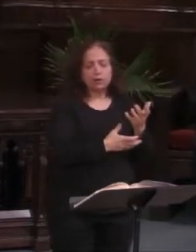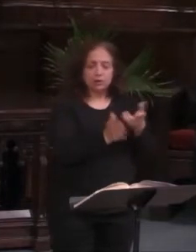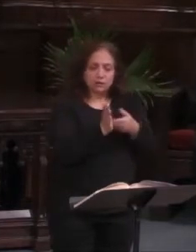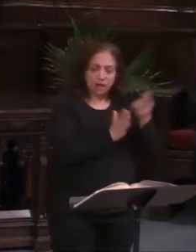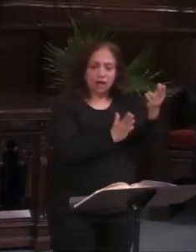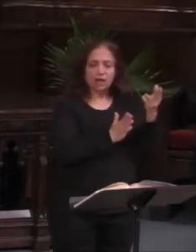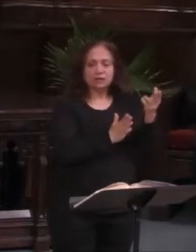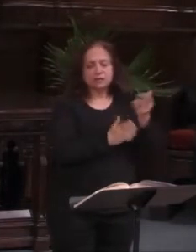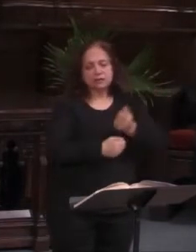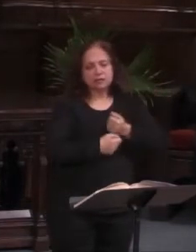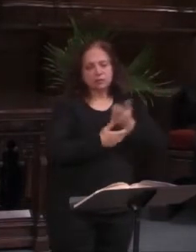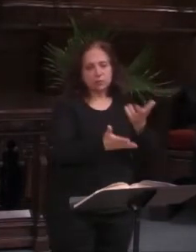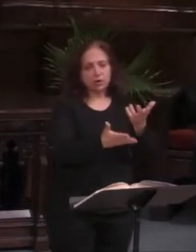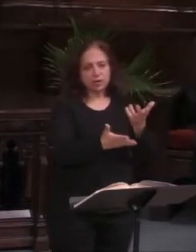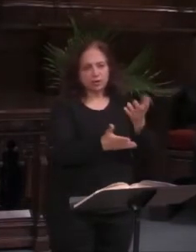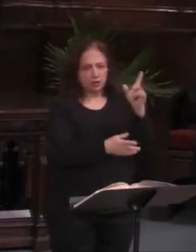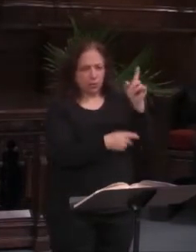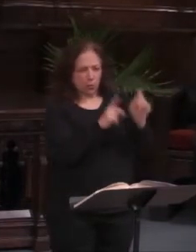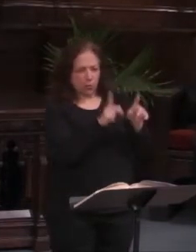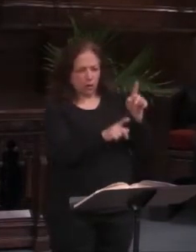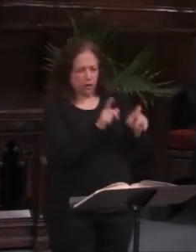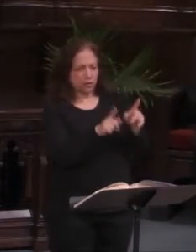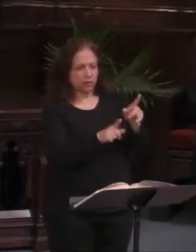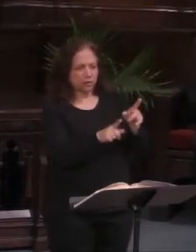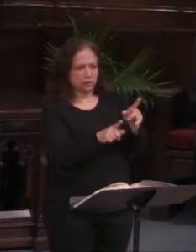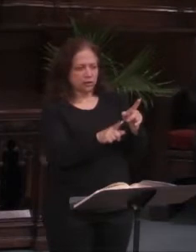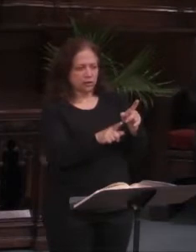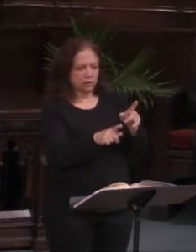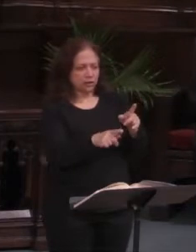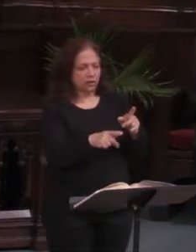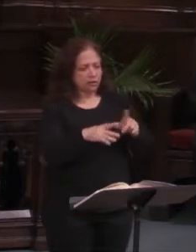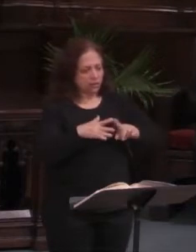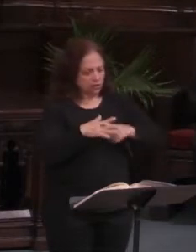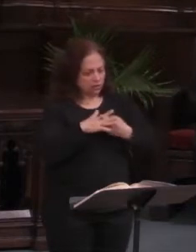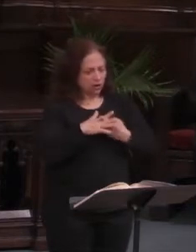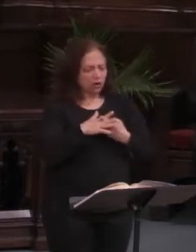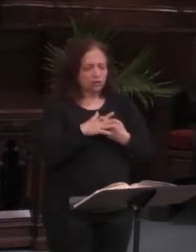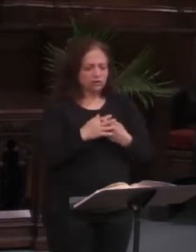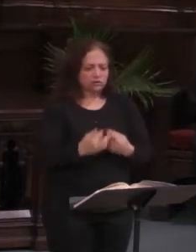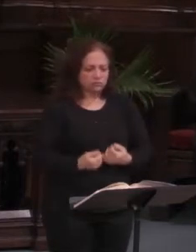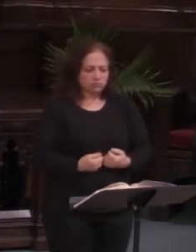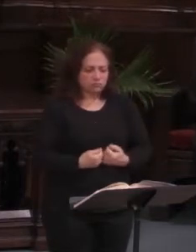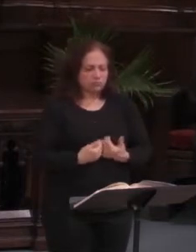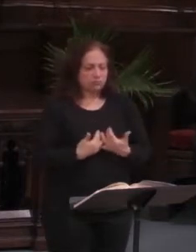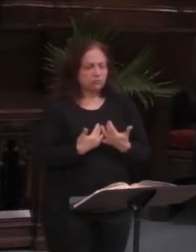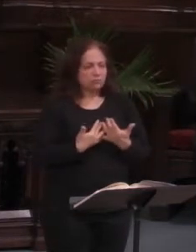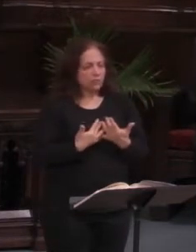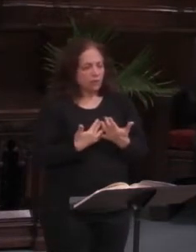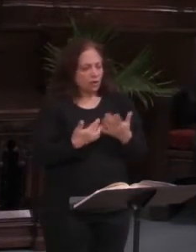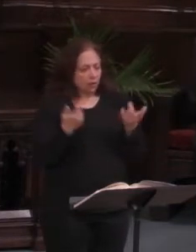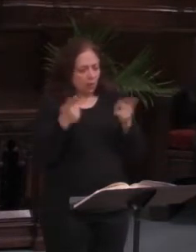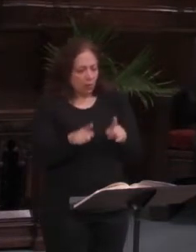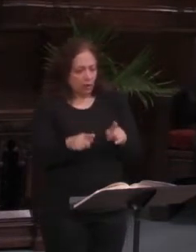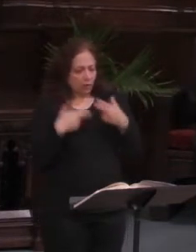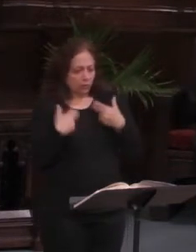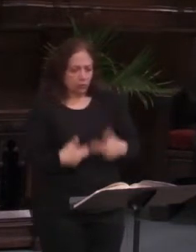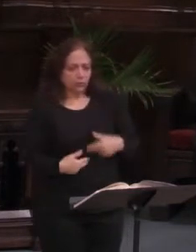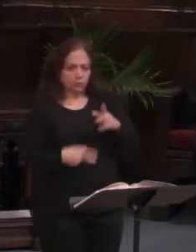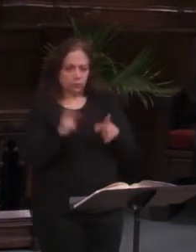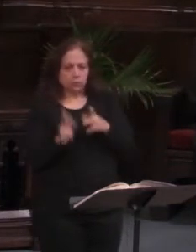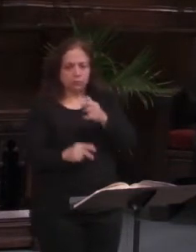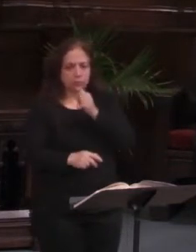honest expression to the questions that rise up from within when human beings suffer.